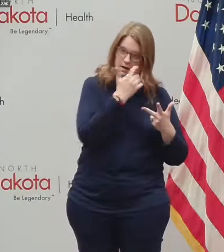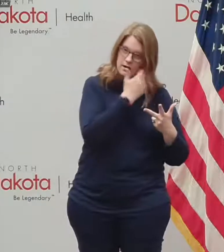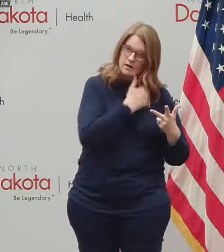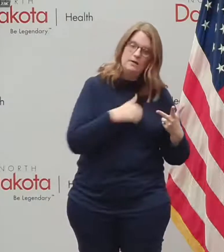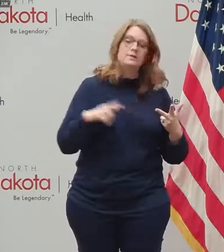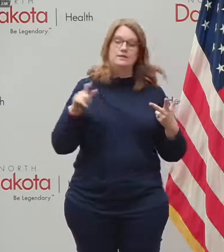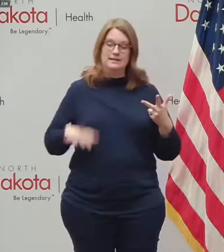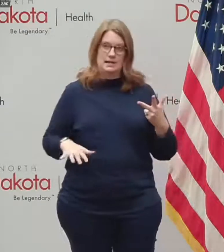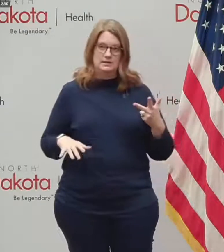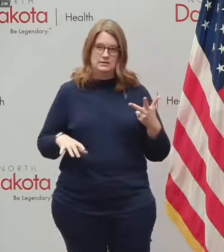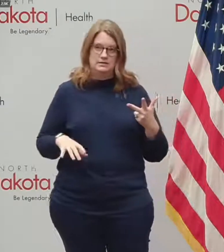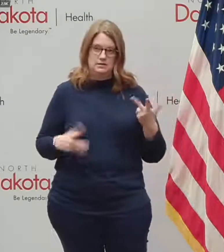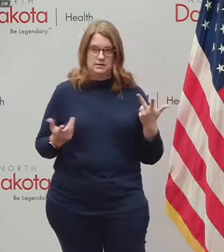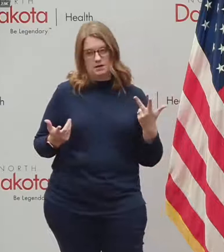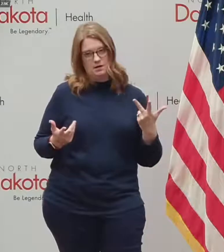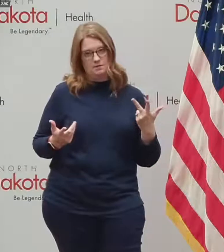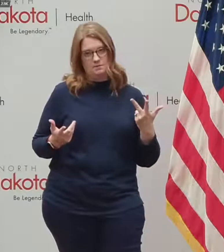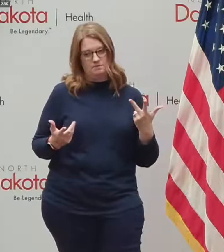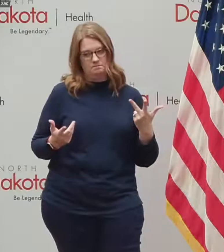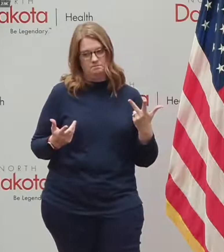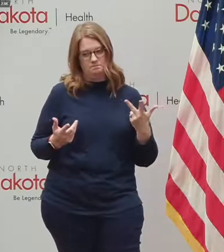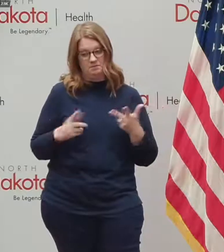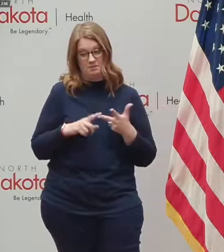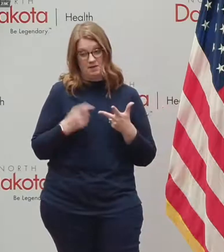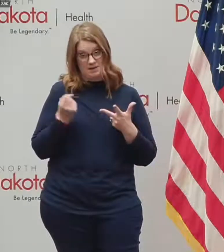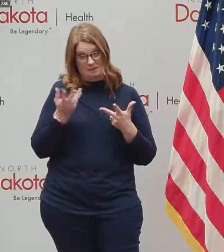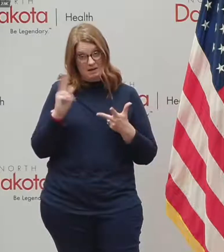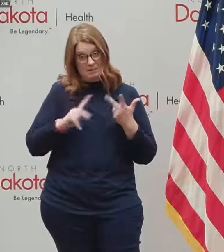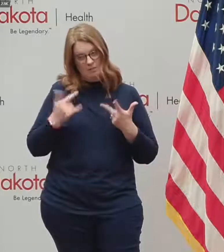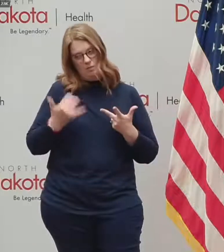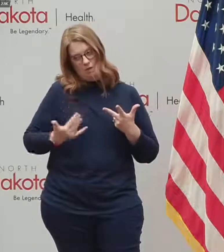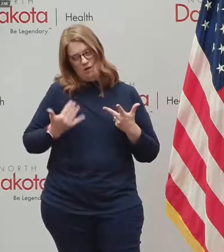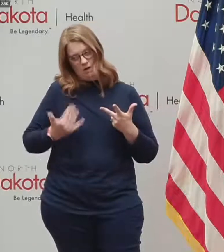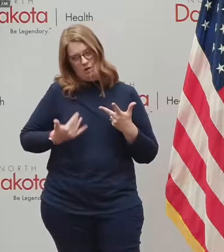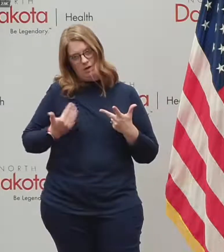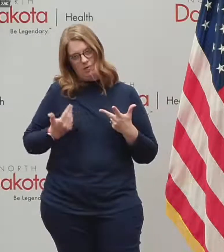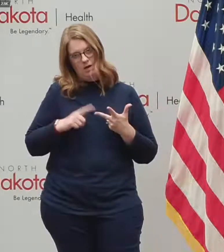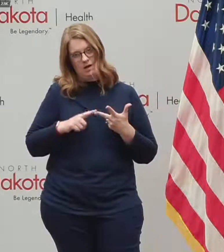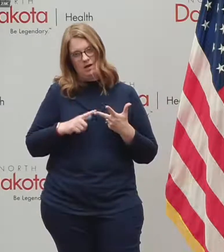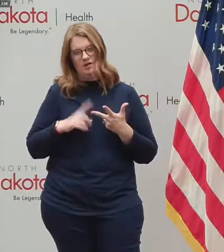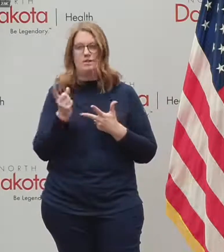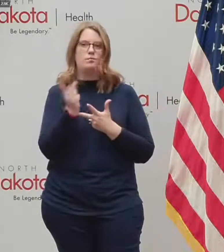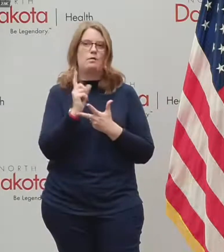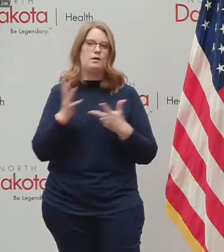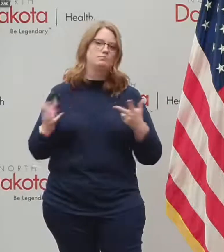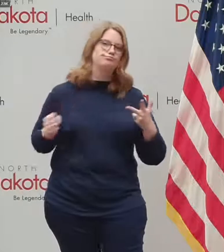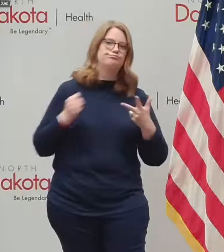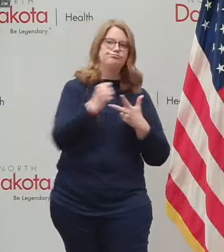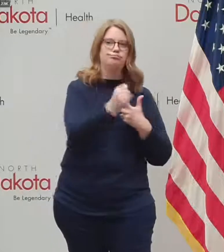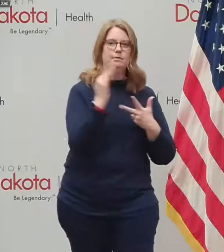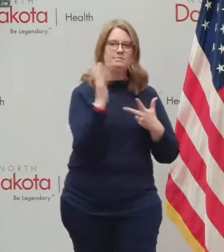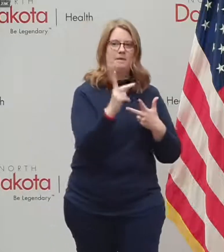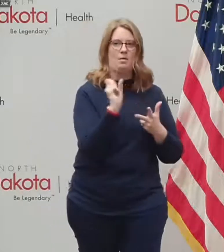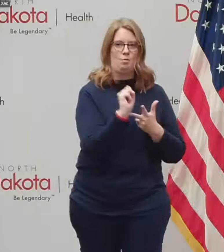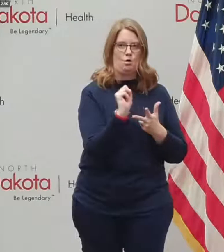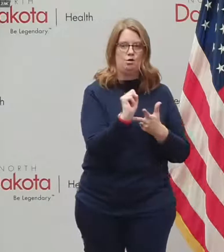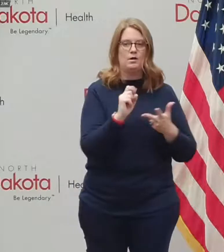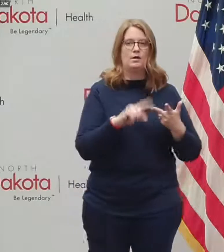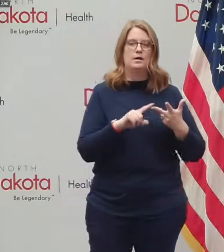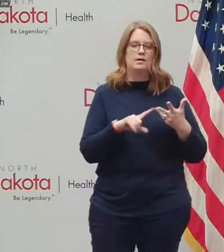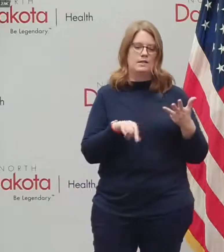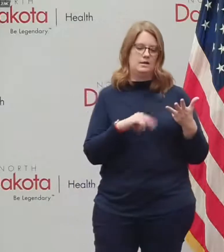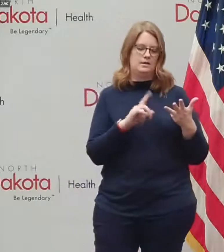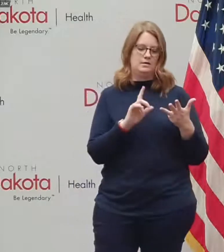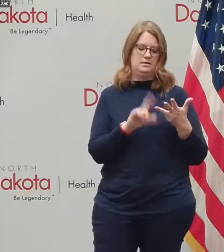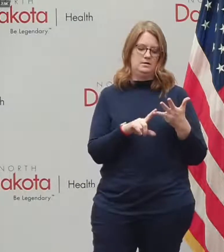that couldn't work because they were asymptomatic positives. That could be a larger group, and